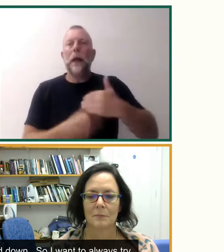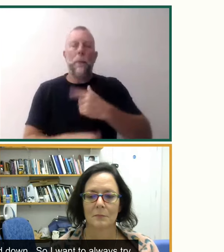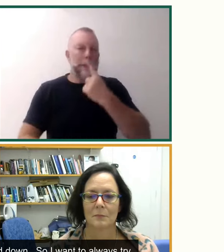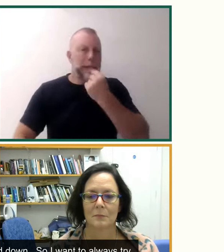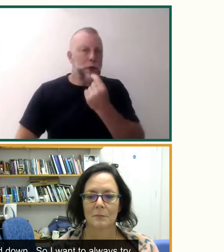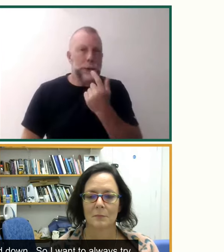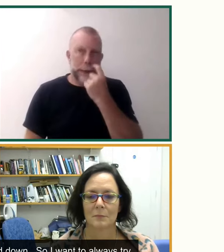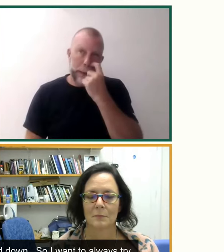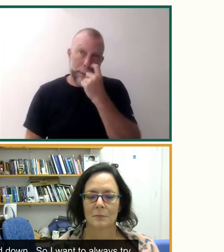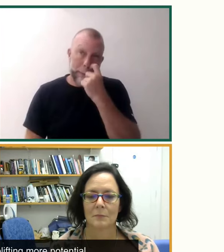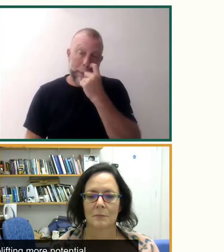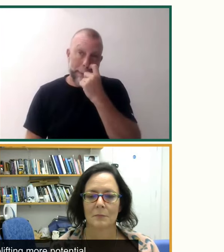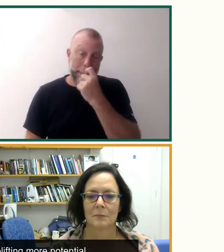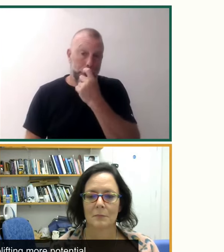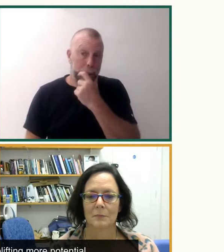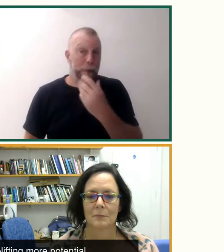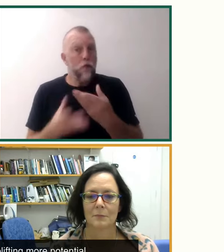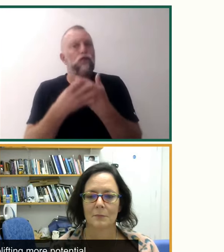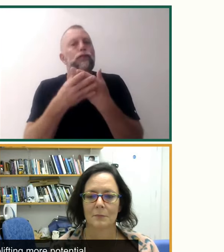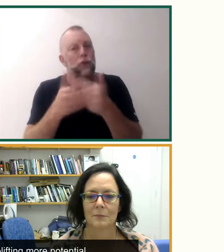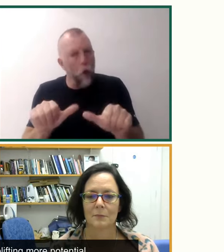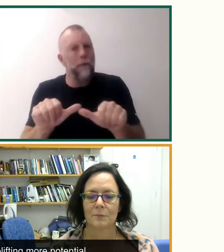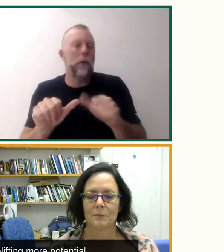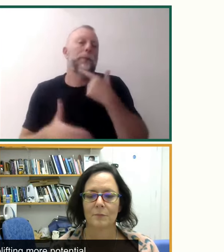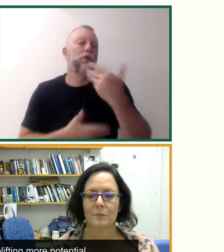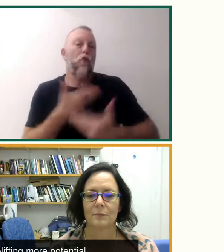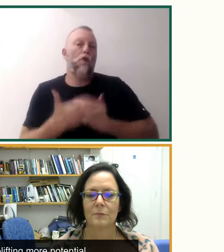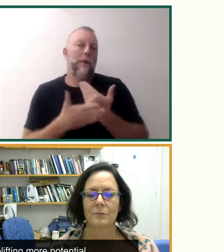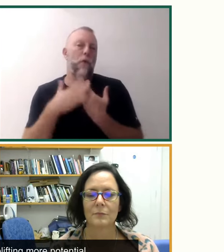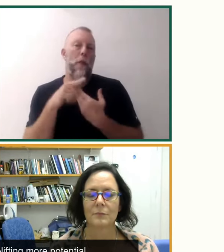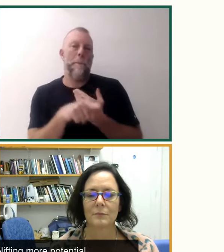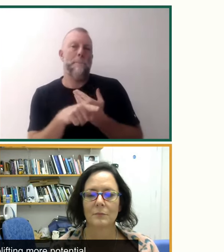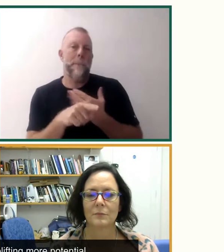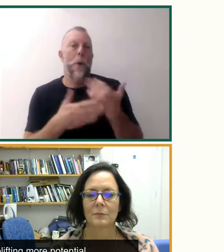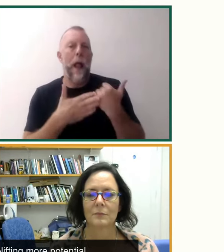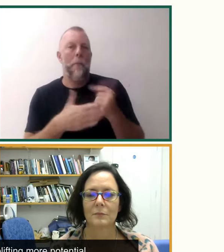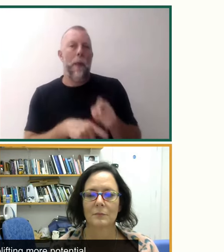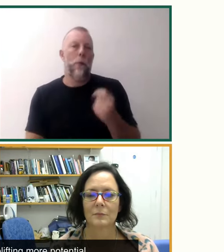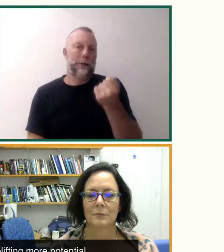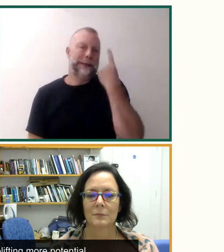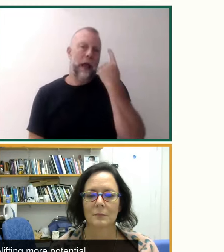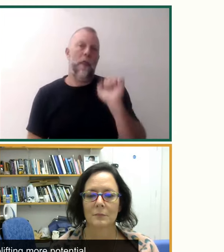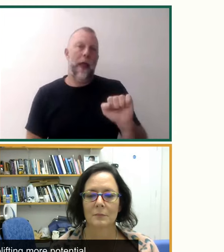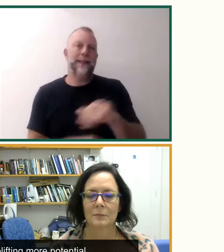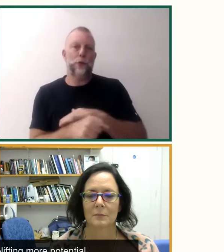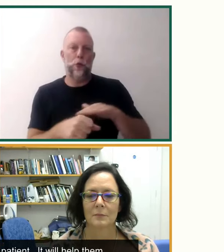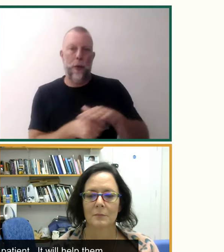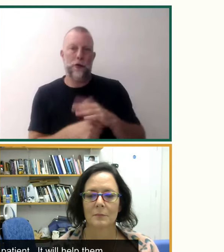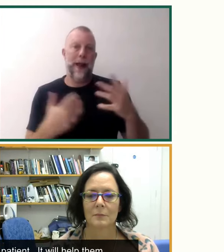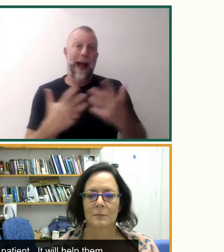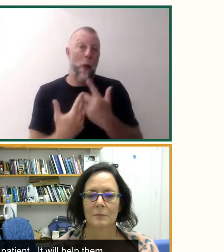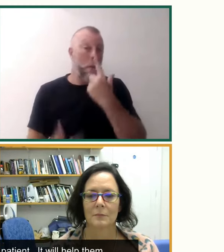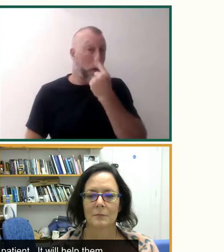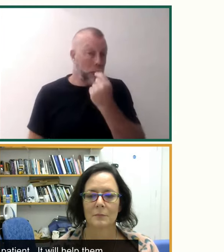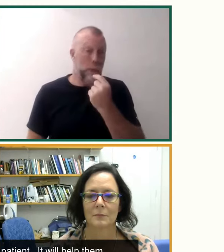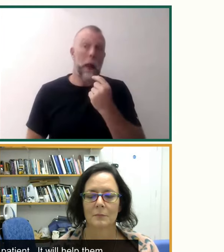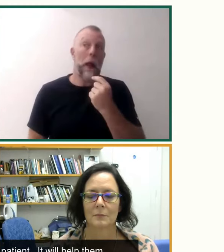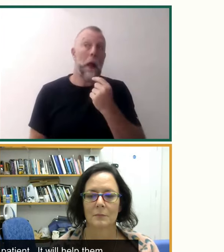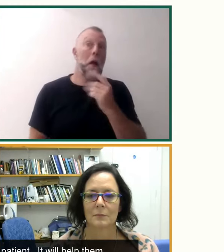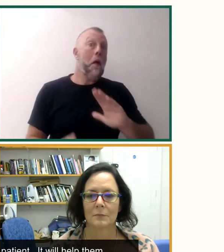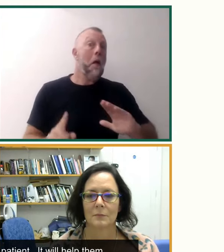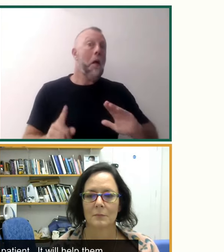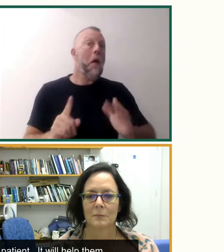potentially resolvable story for the patient that will help them understand their condition and how they might possibly get out of